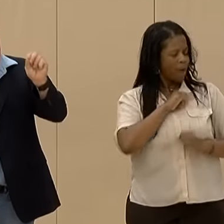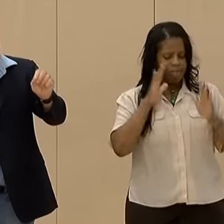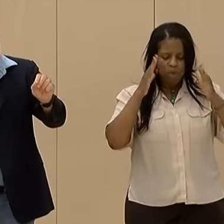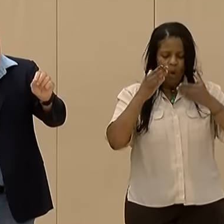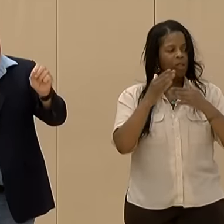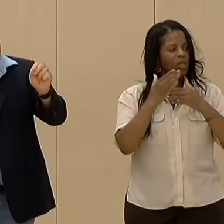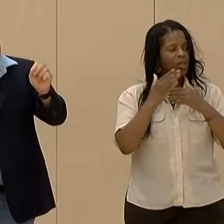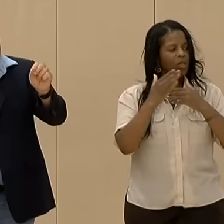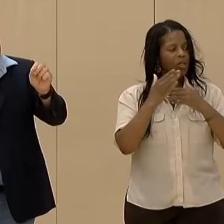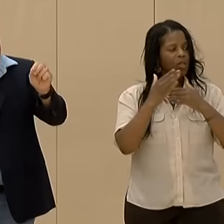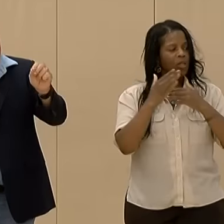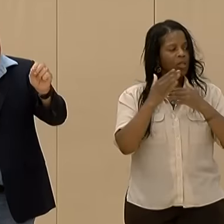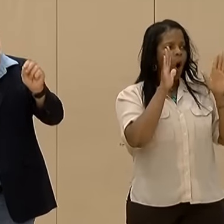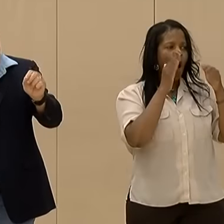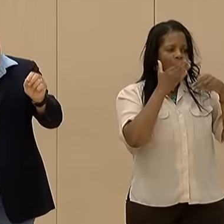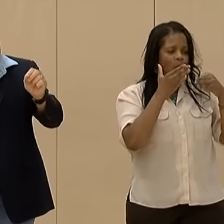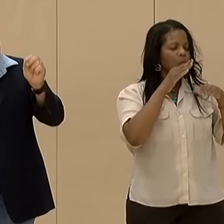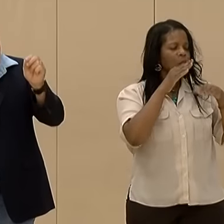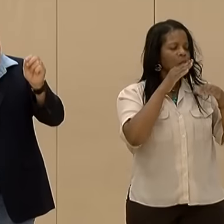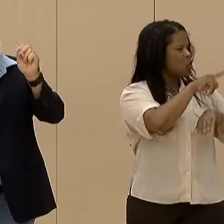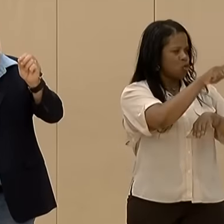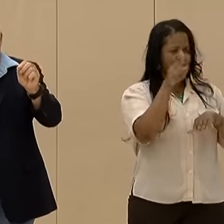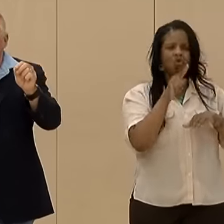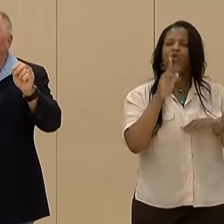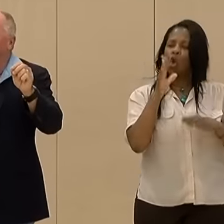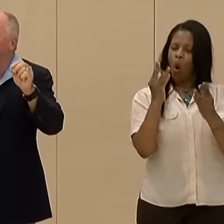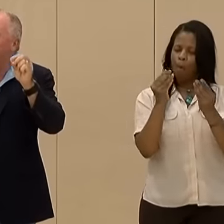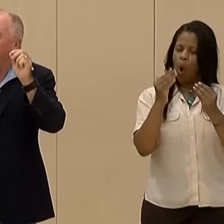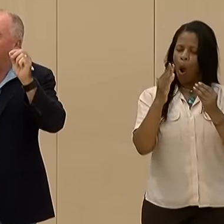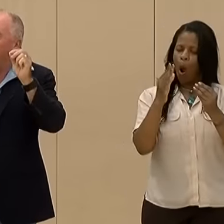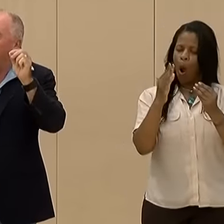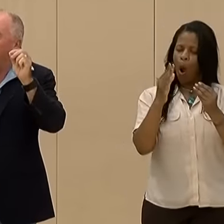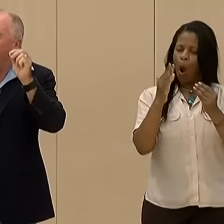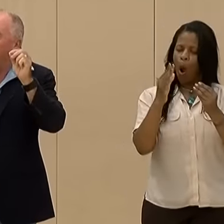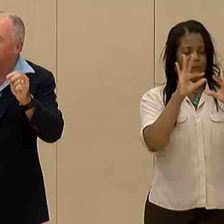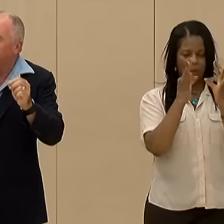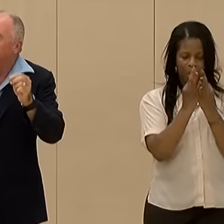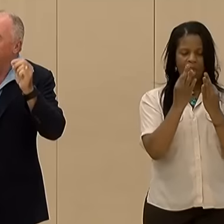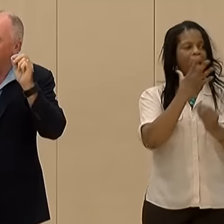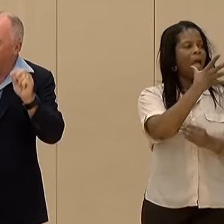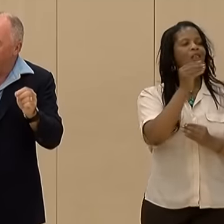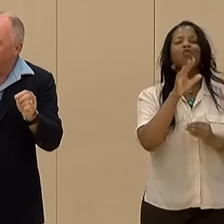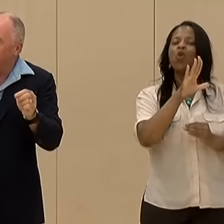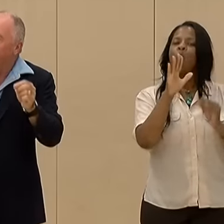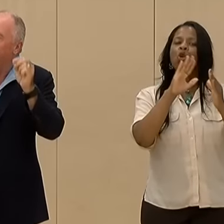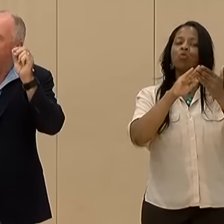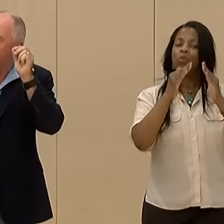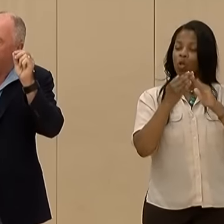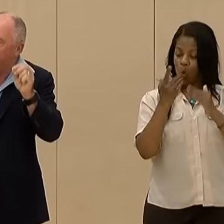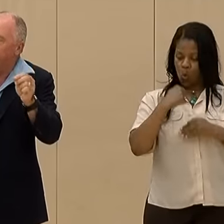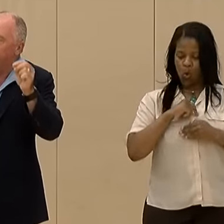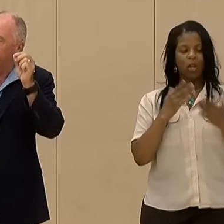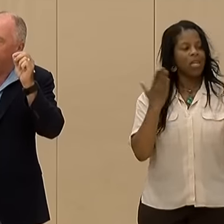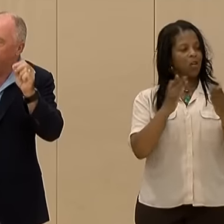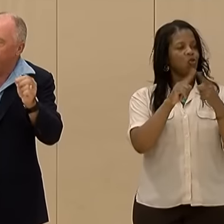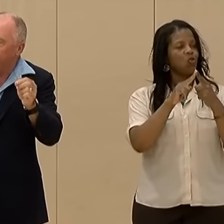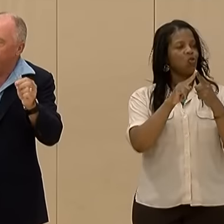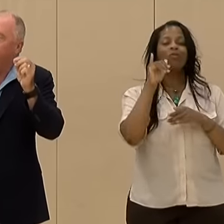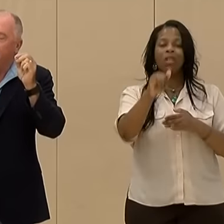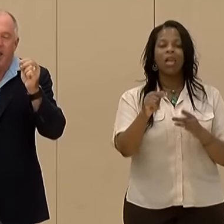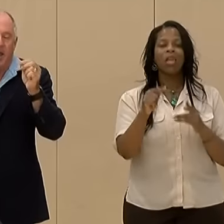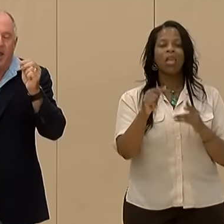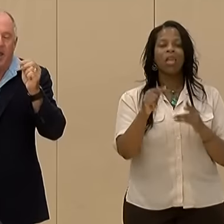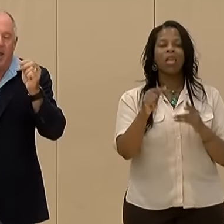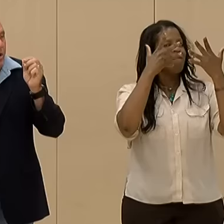on you, is on your property, on your families, and on your community. So we're here to stay until it's